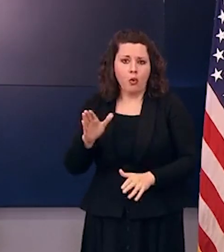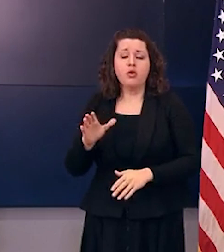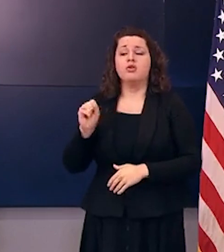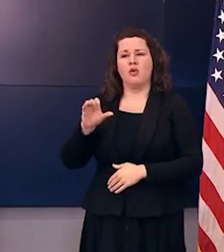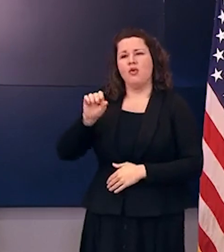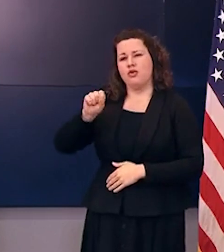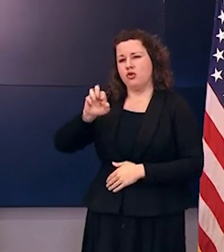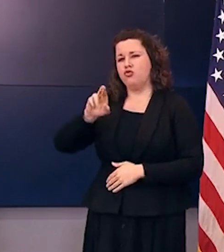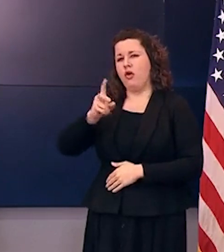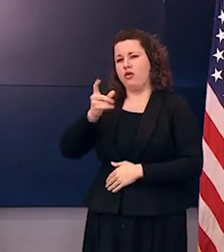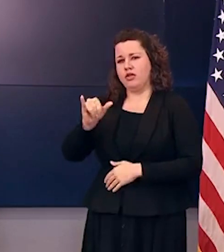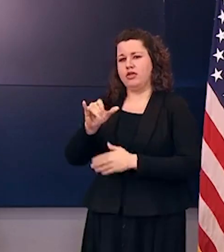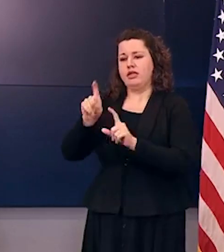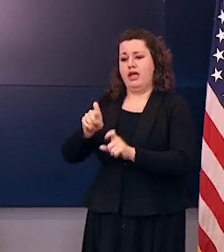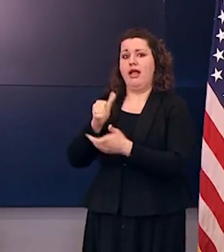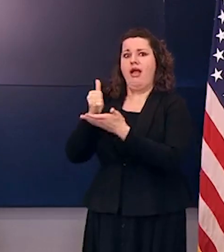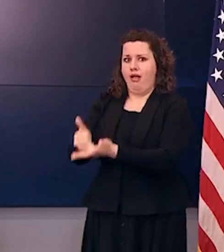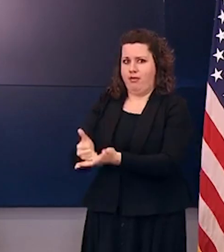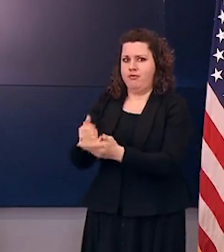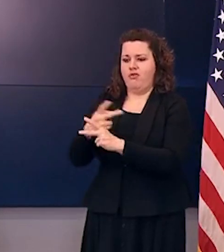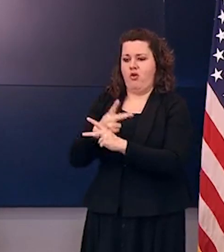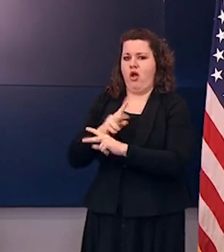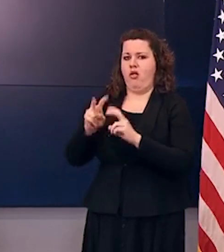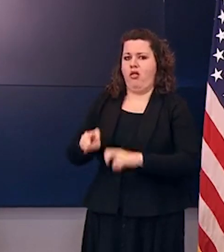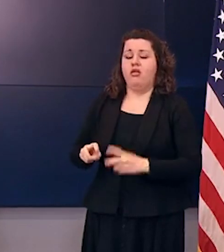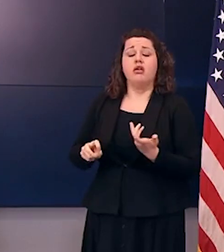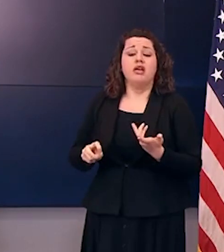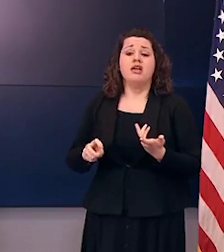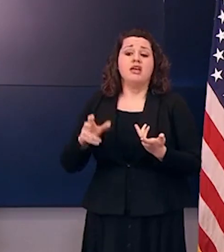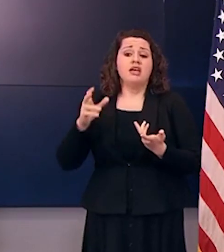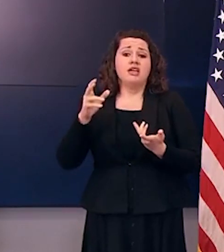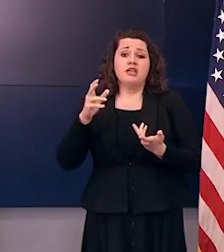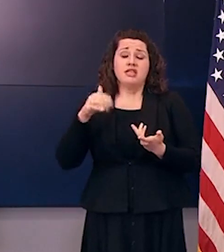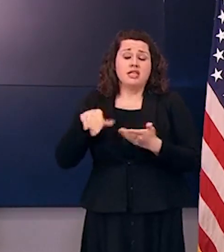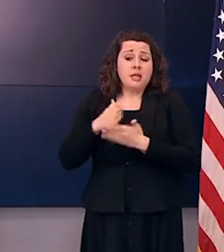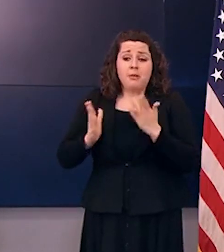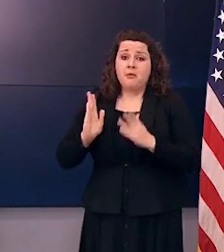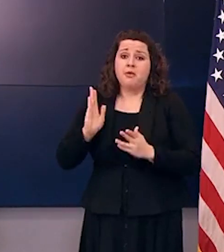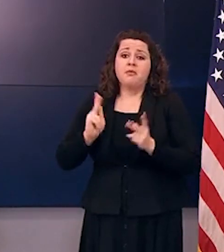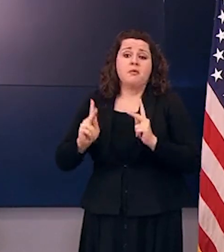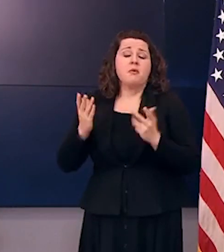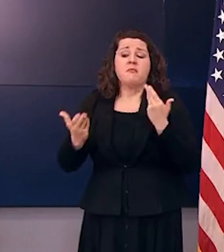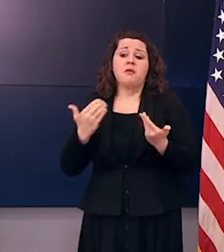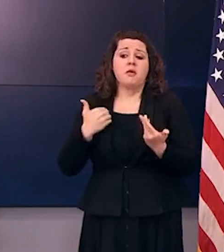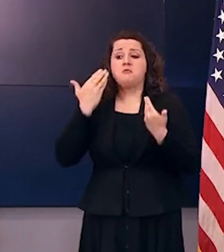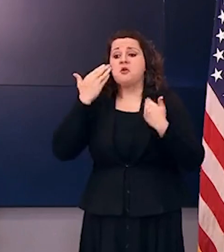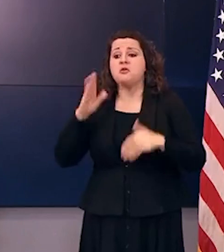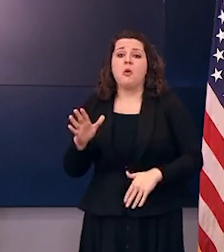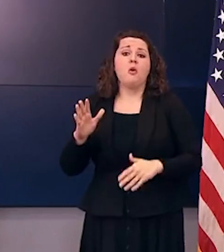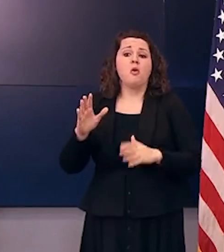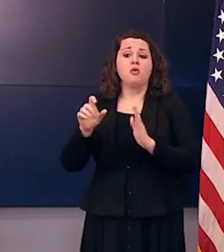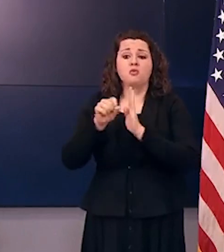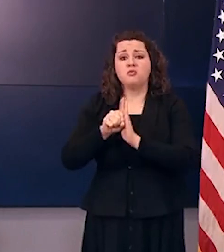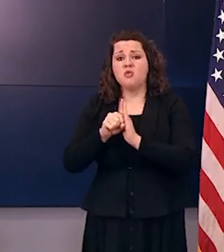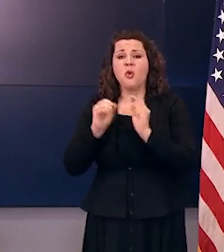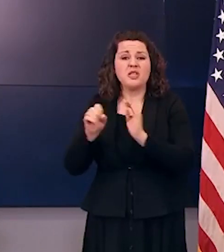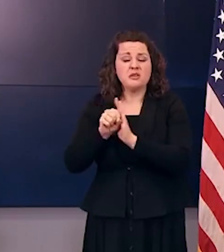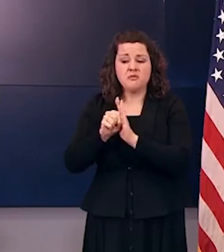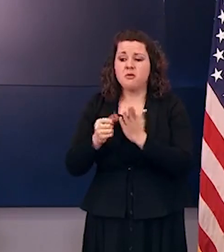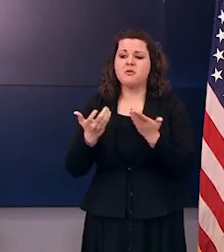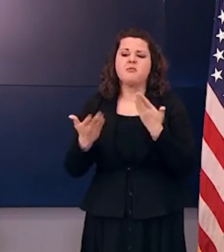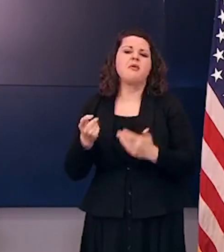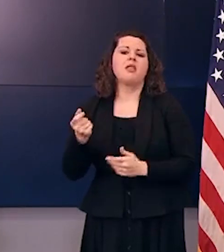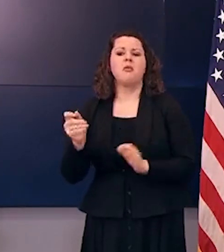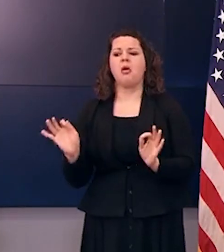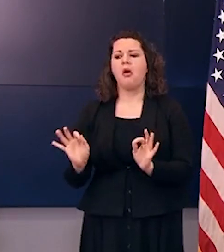infected and either were asymptomatic and did not know they had contracted the virus, or who experienced mild illness